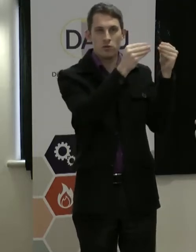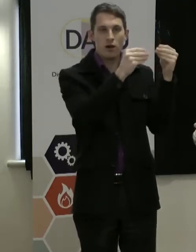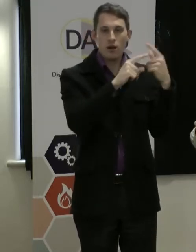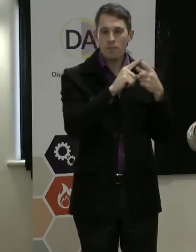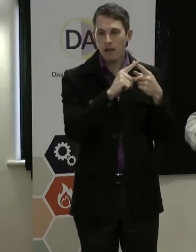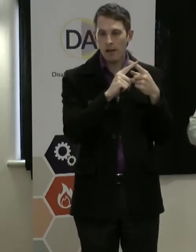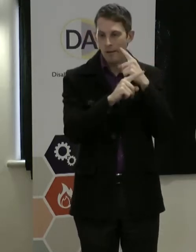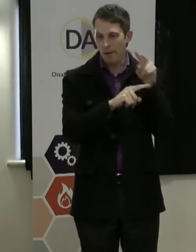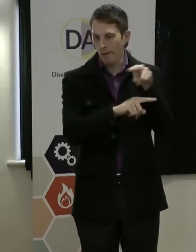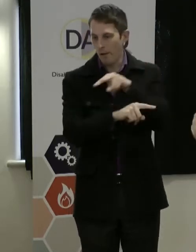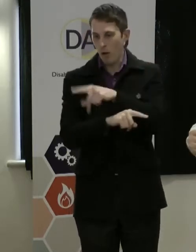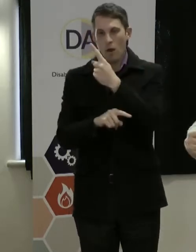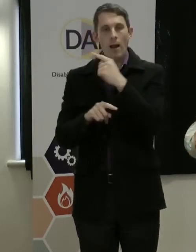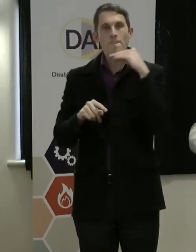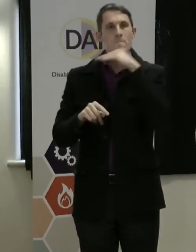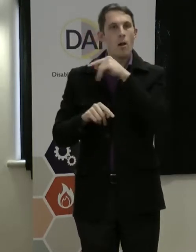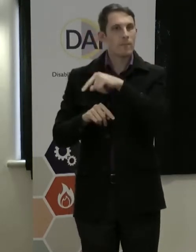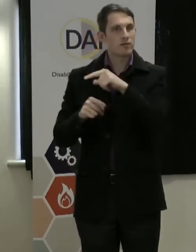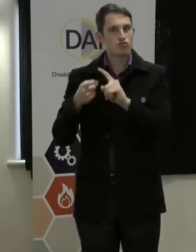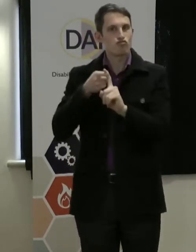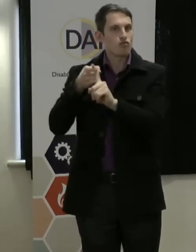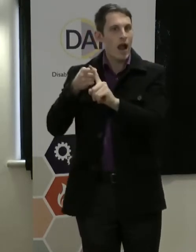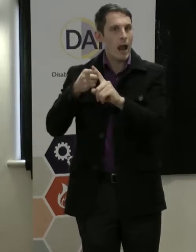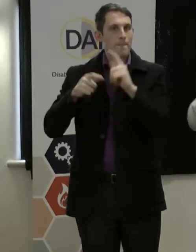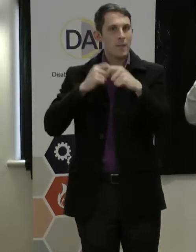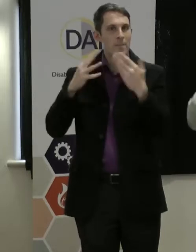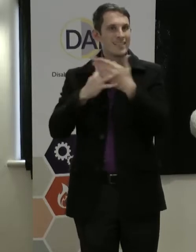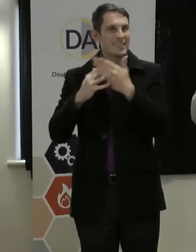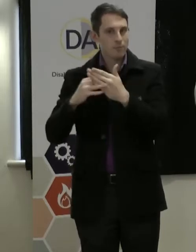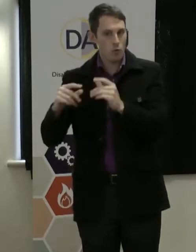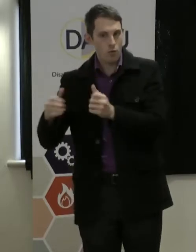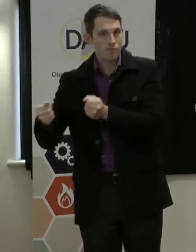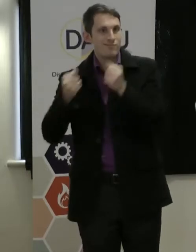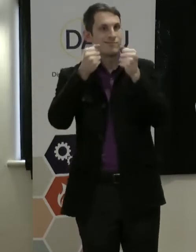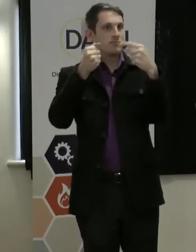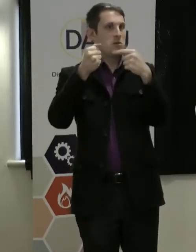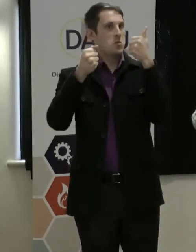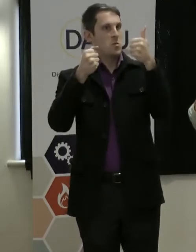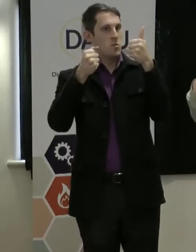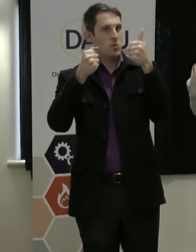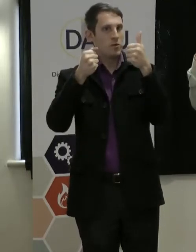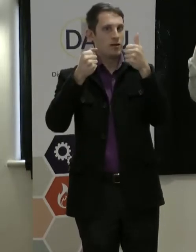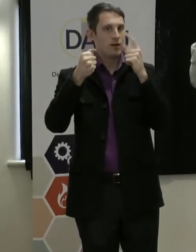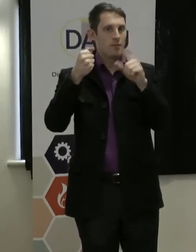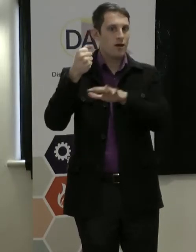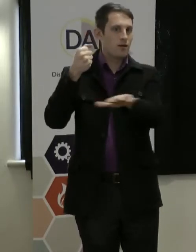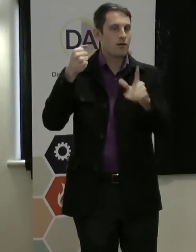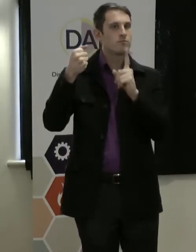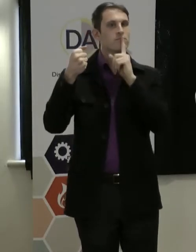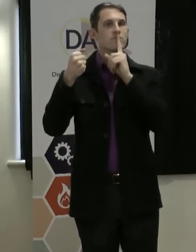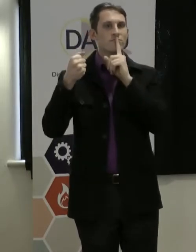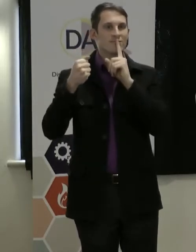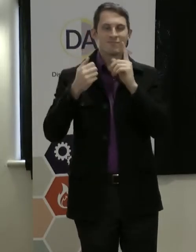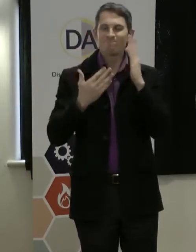transport project in Melbourne and all the trams are going to be accessible. But we don't actually have a